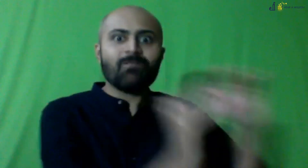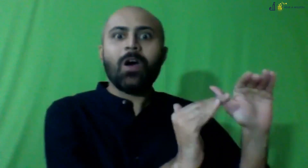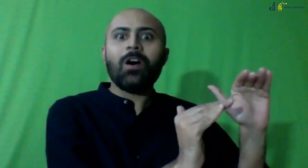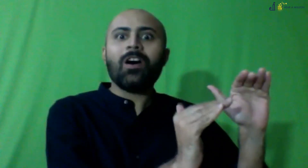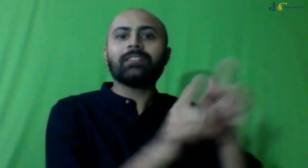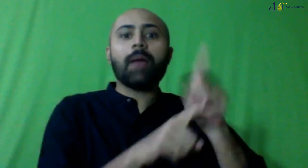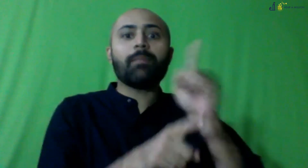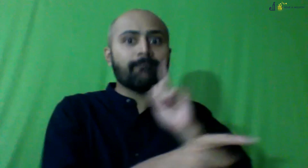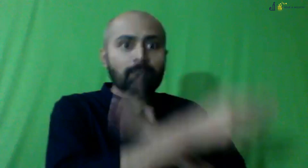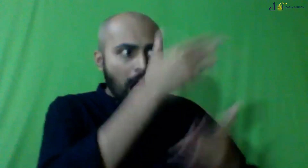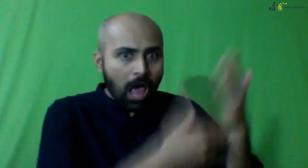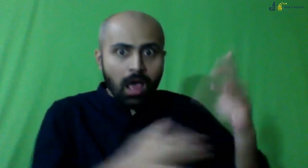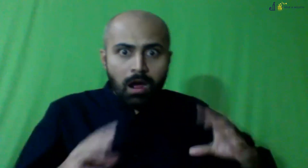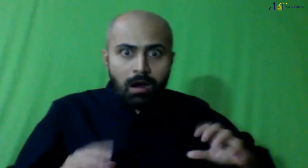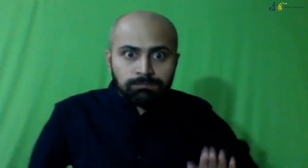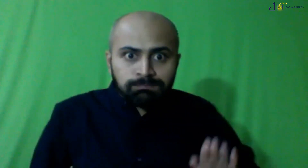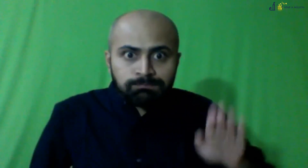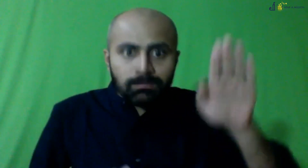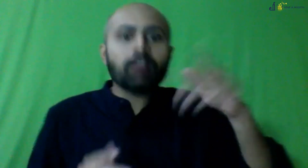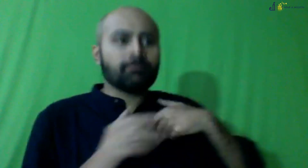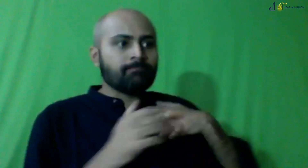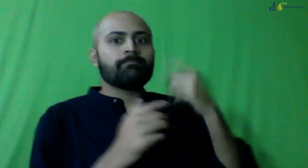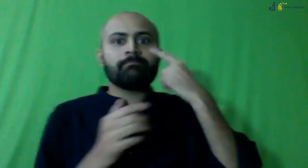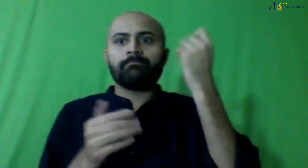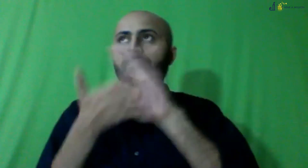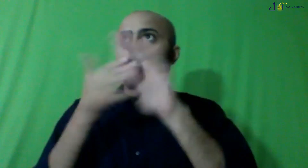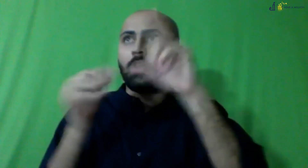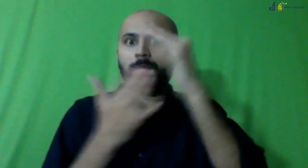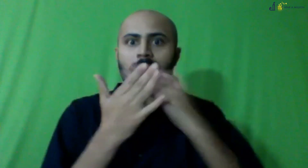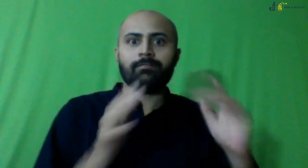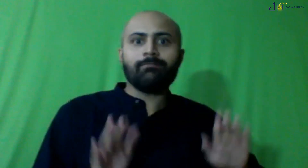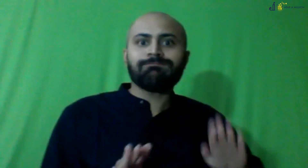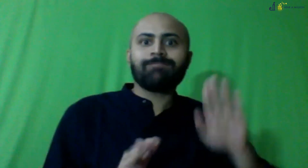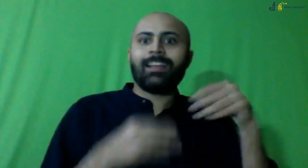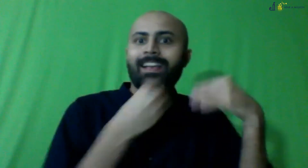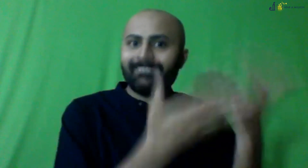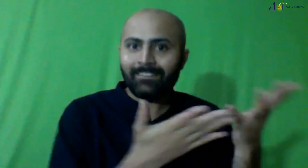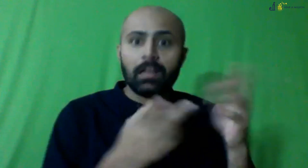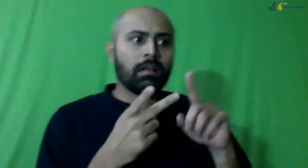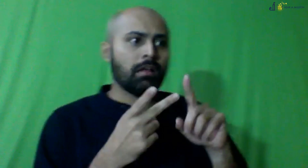to providing the support, about the disability, about the ramp